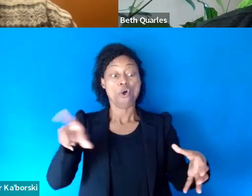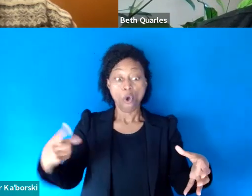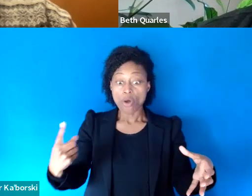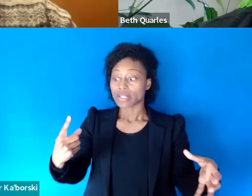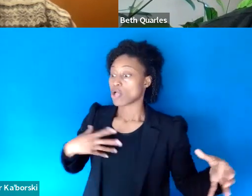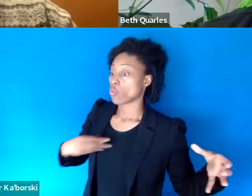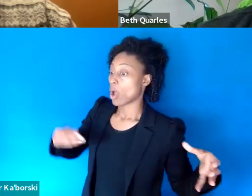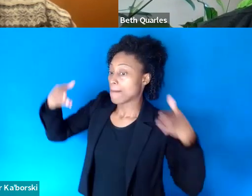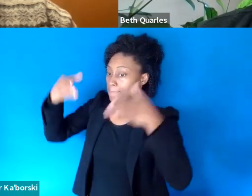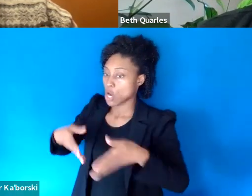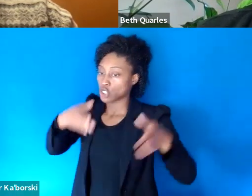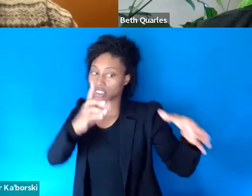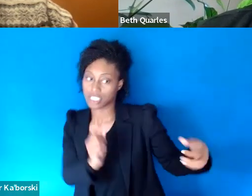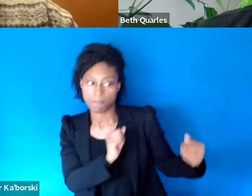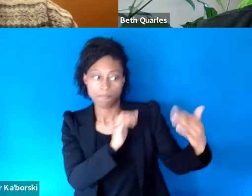If you